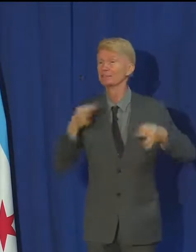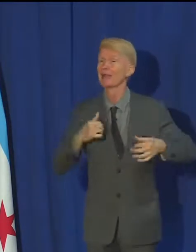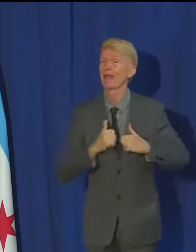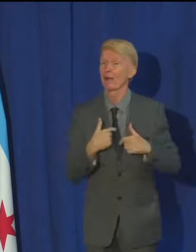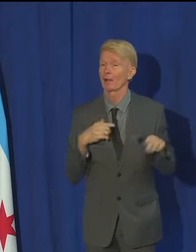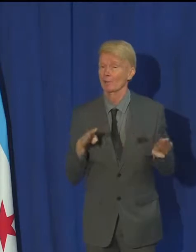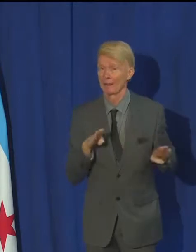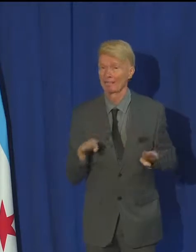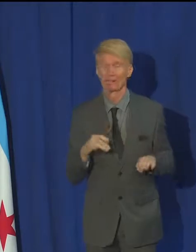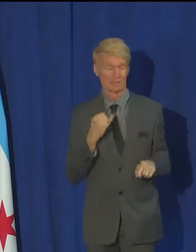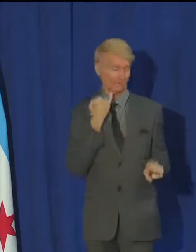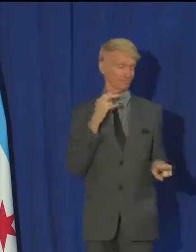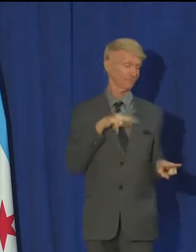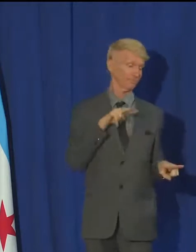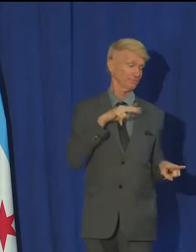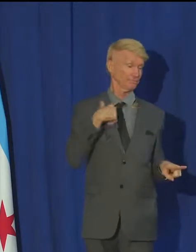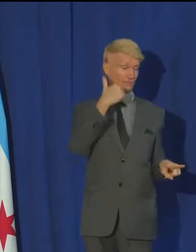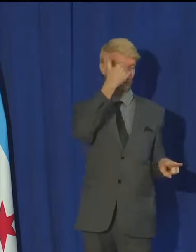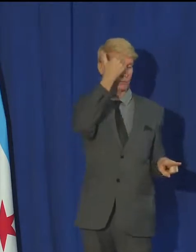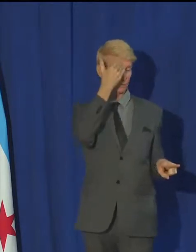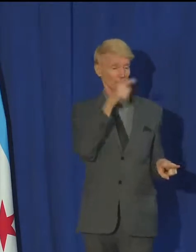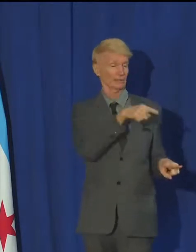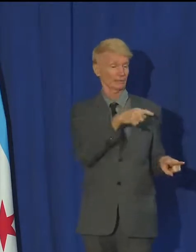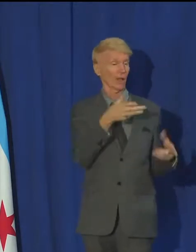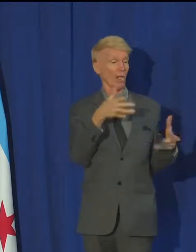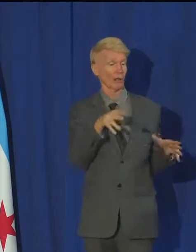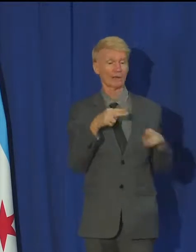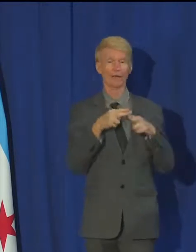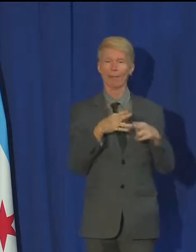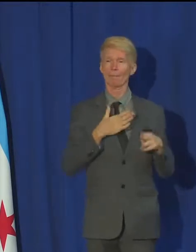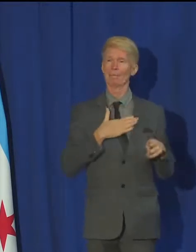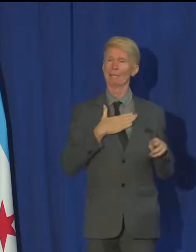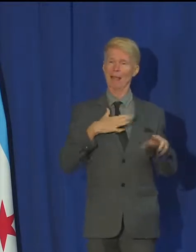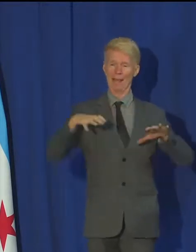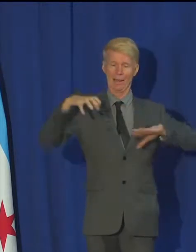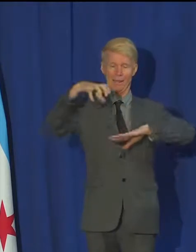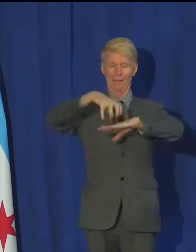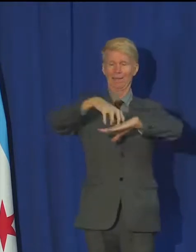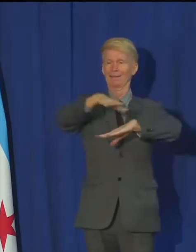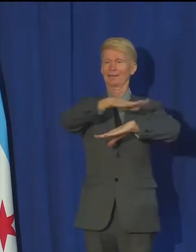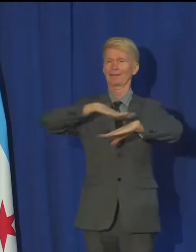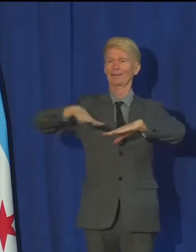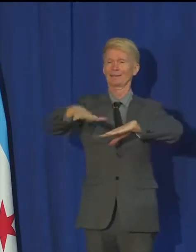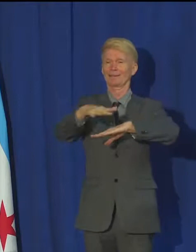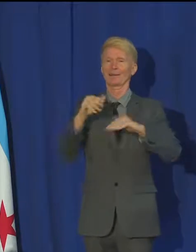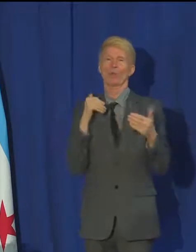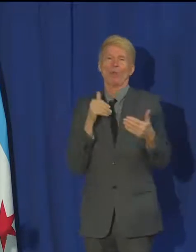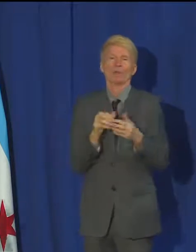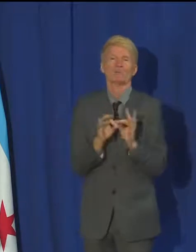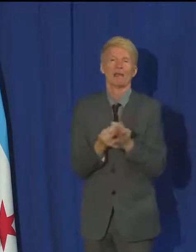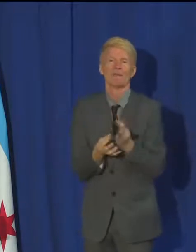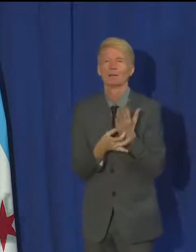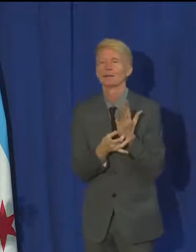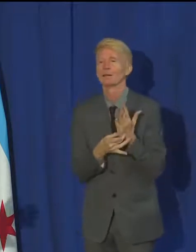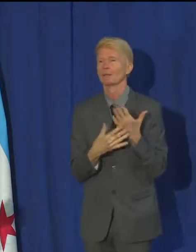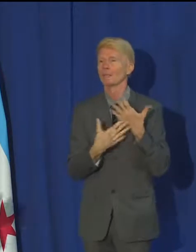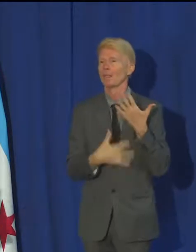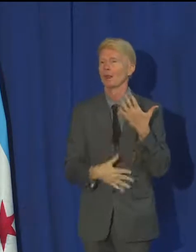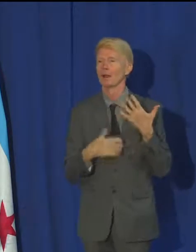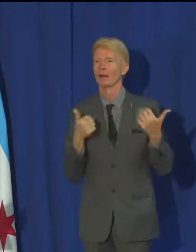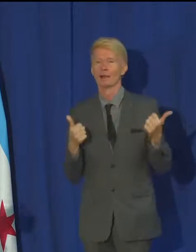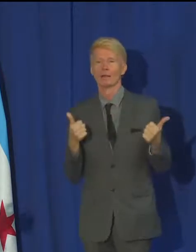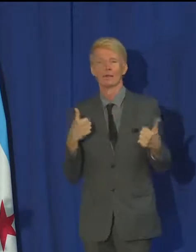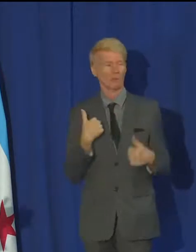Is the home that I'm going in, is this somebody who is already in my bubble? Is this someone who is in my close family, for example, who we are